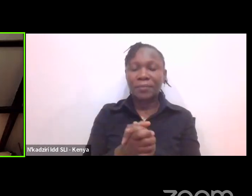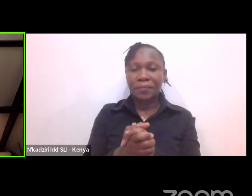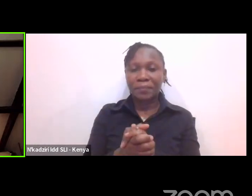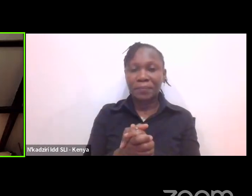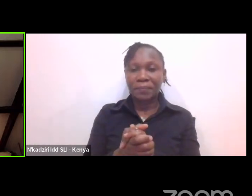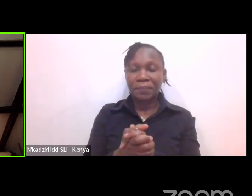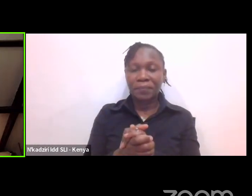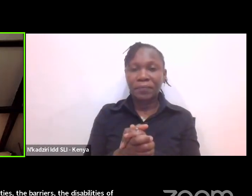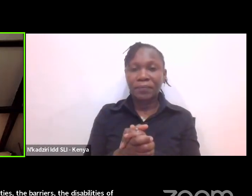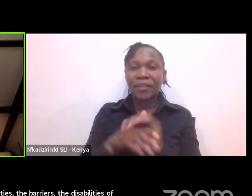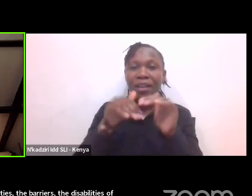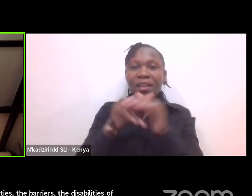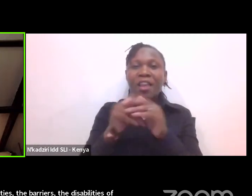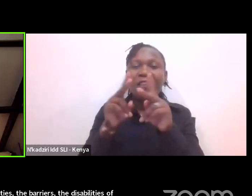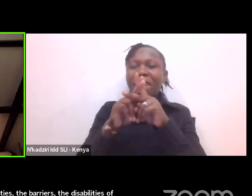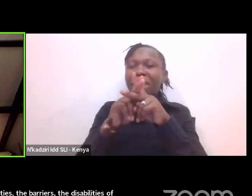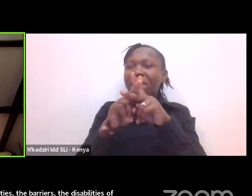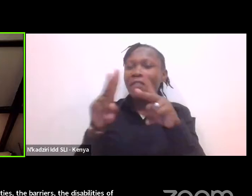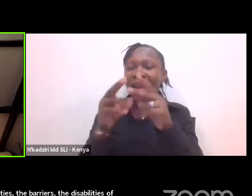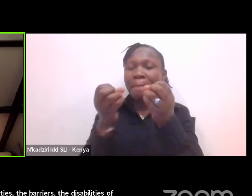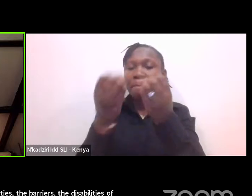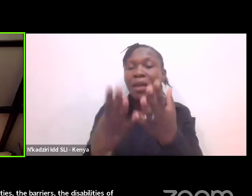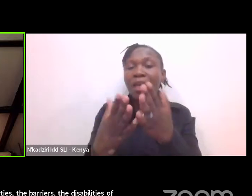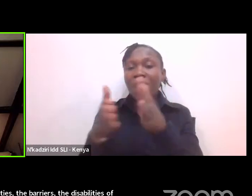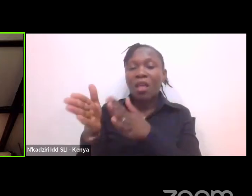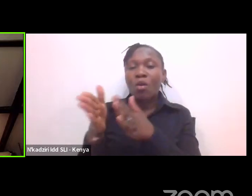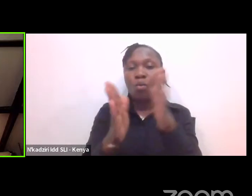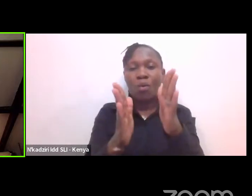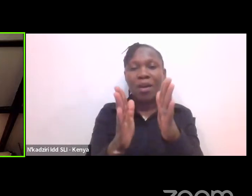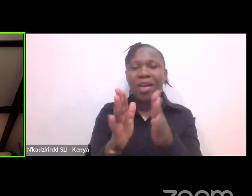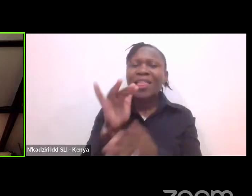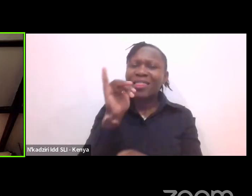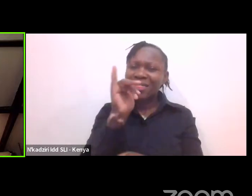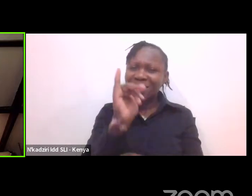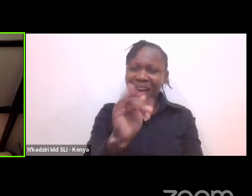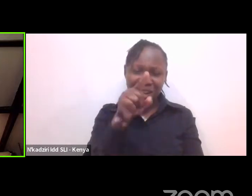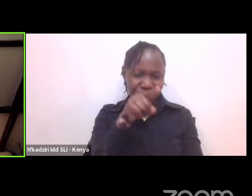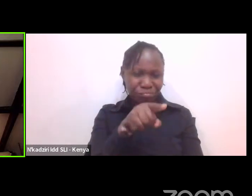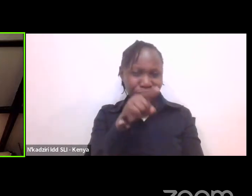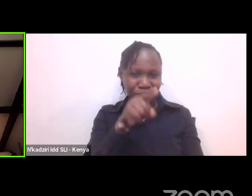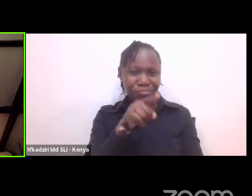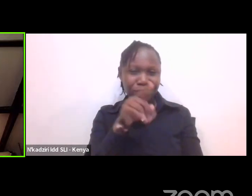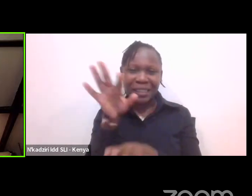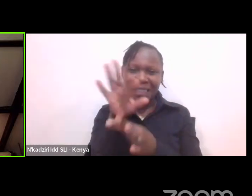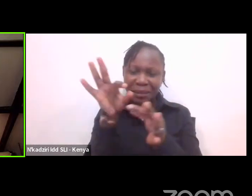And in very many ways, that's exactly as it should be.